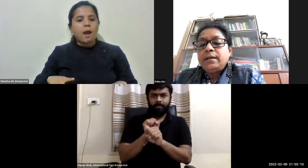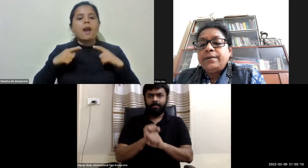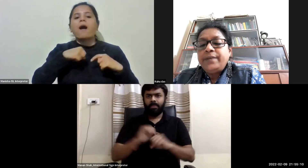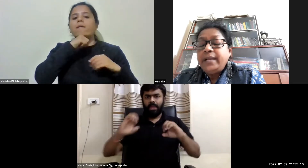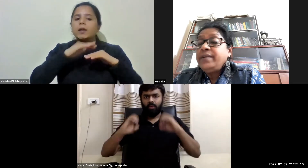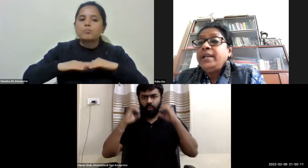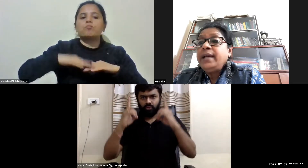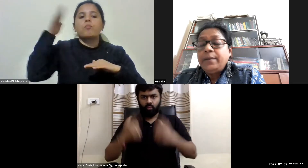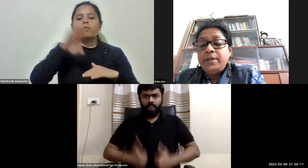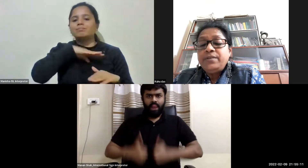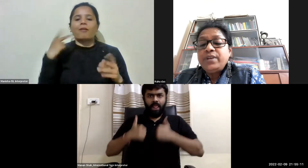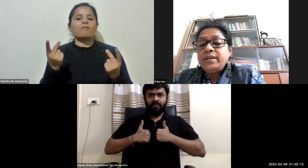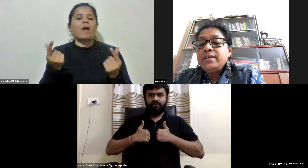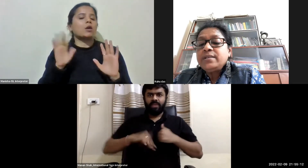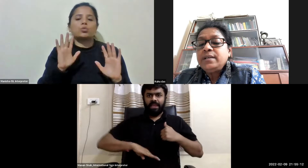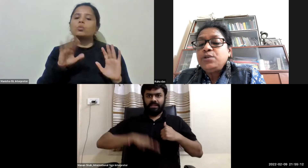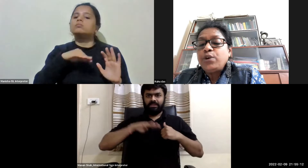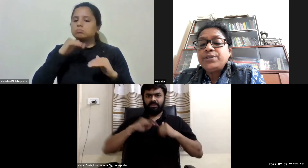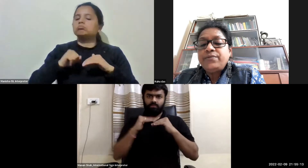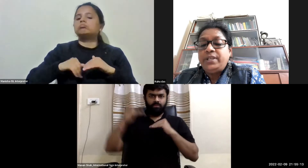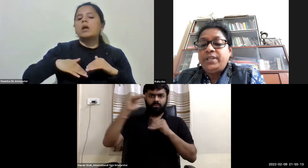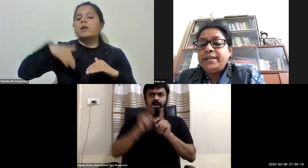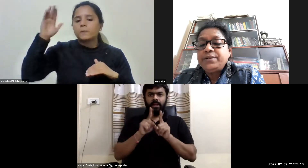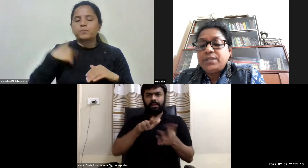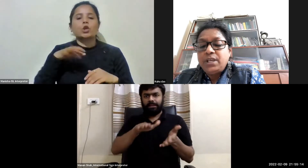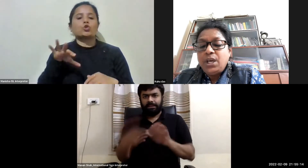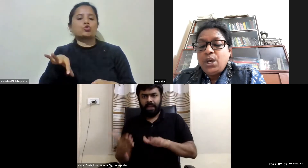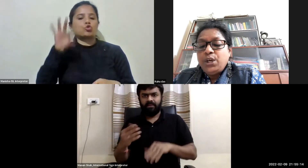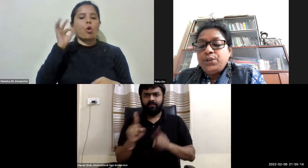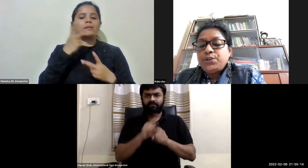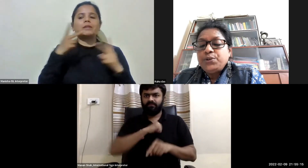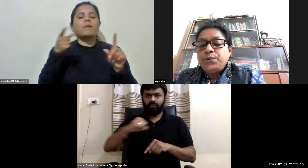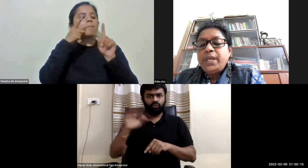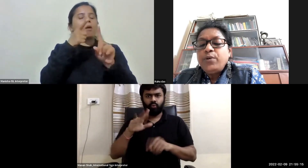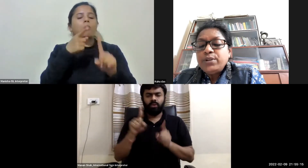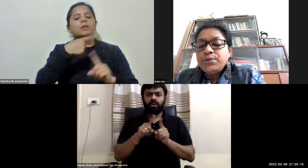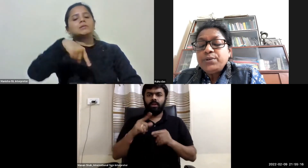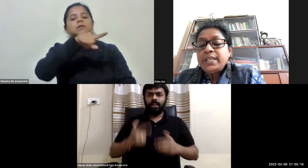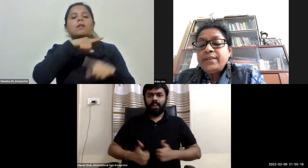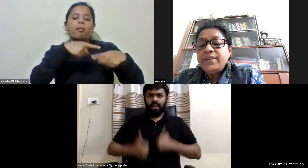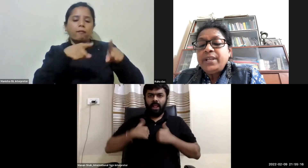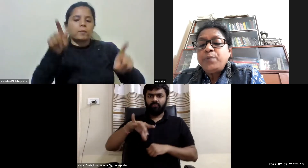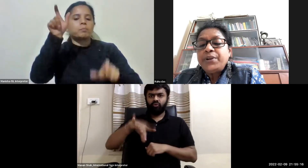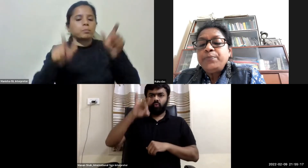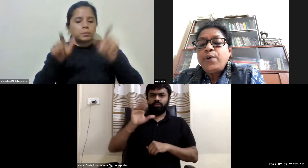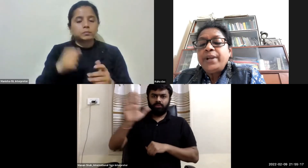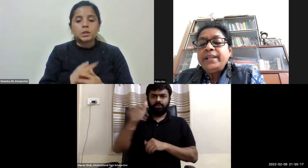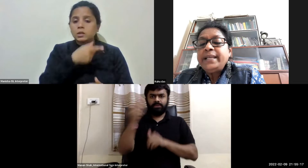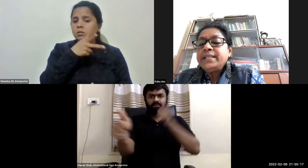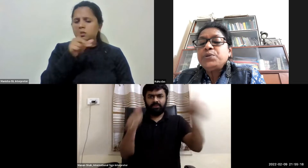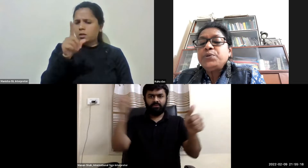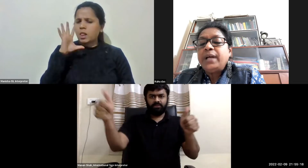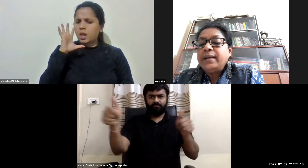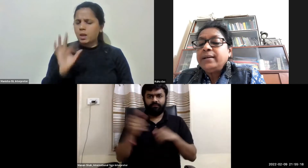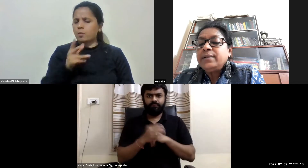is really arbitrariness in choice of indicators. So he also said a very important point